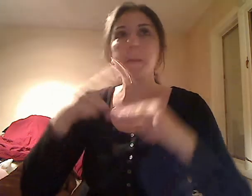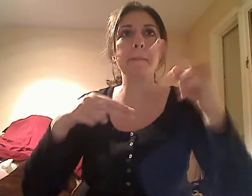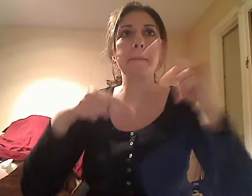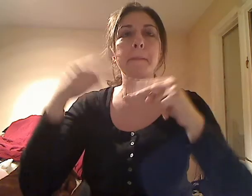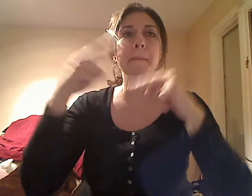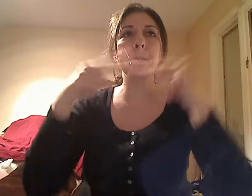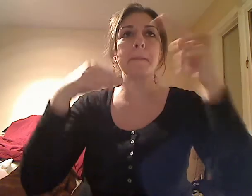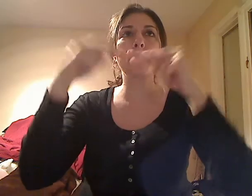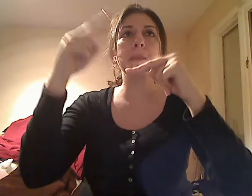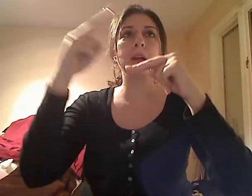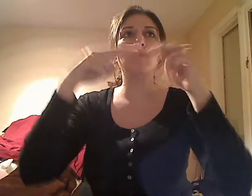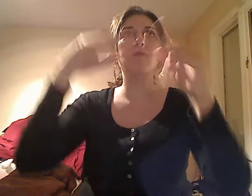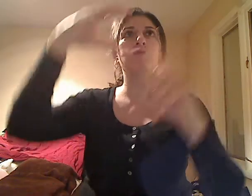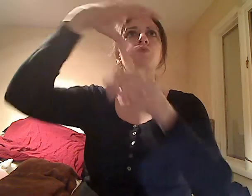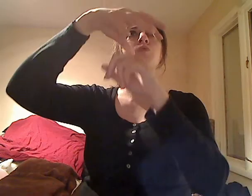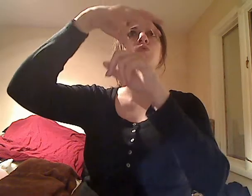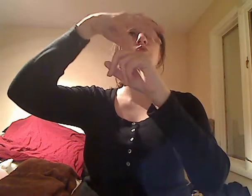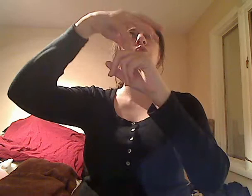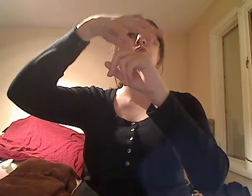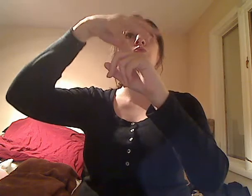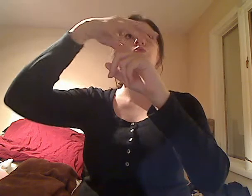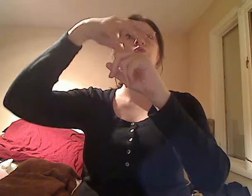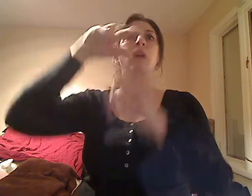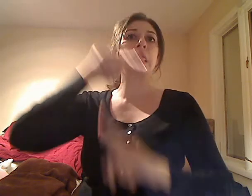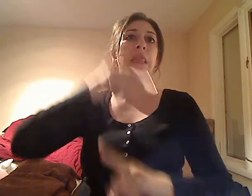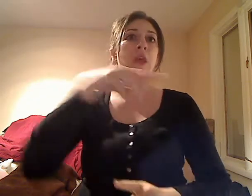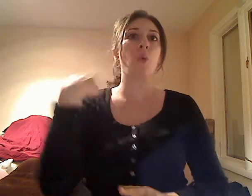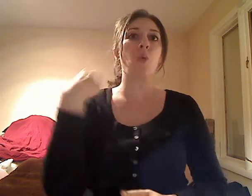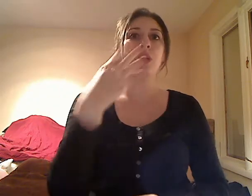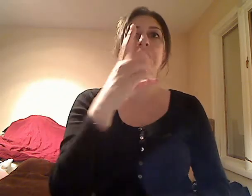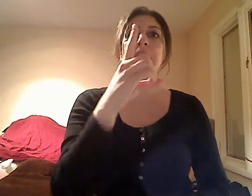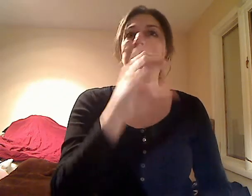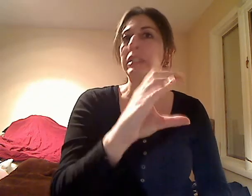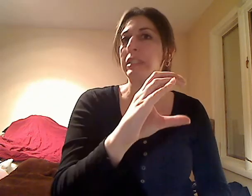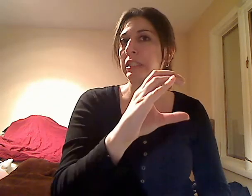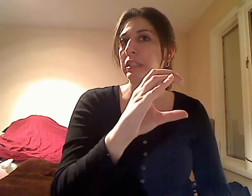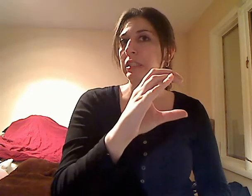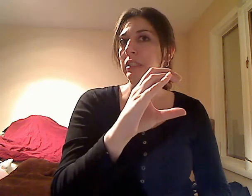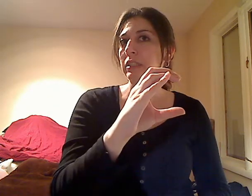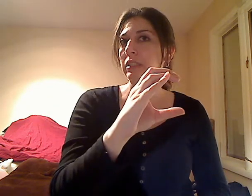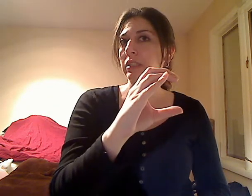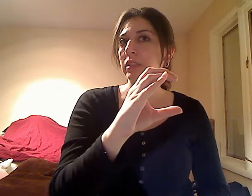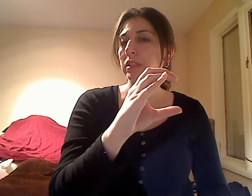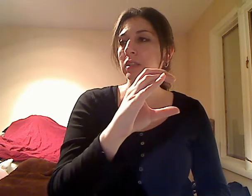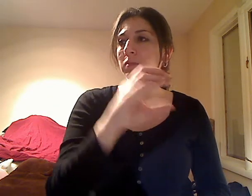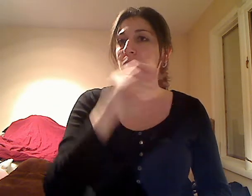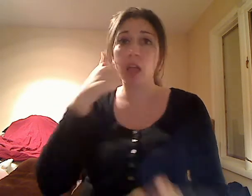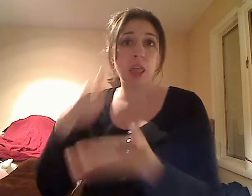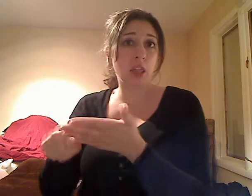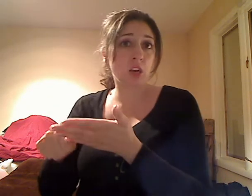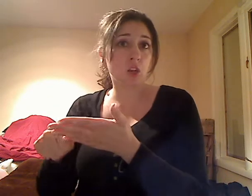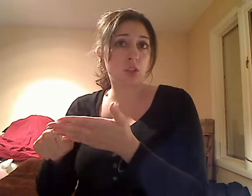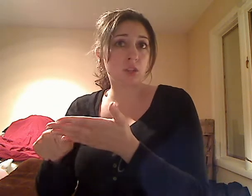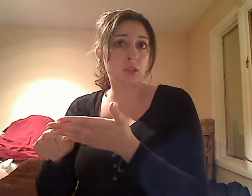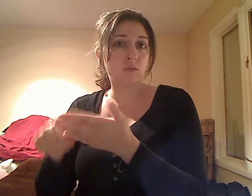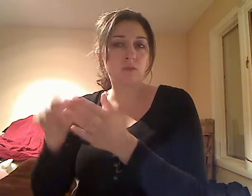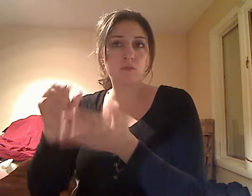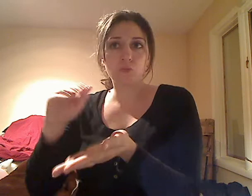A-L. Capital, like capital letters. A-L. The only one that's O-L is the building.